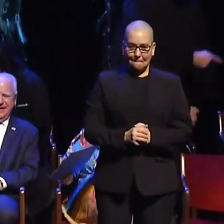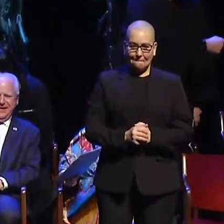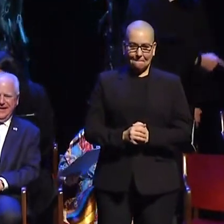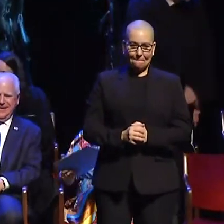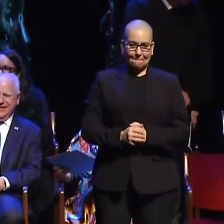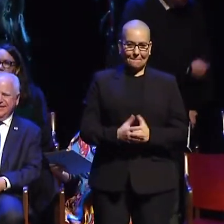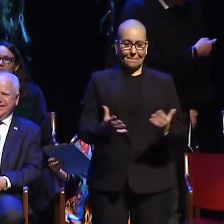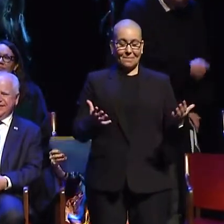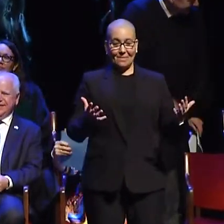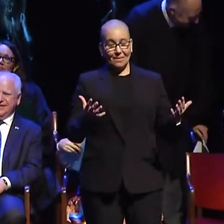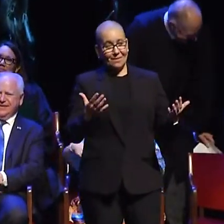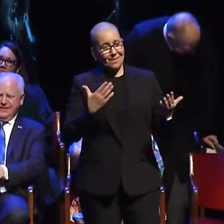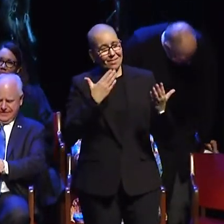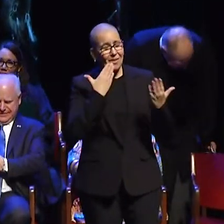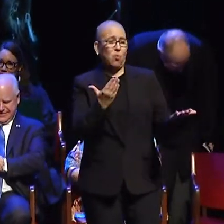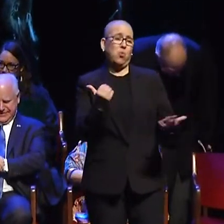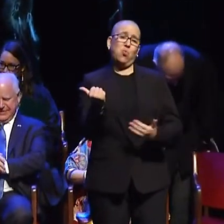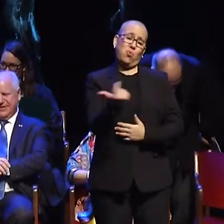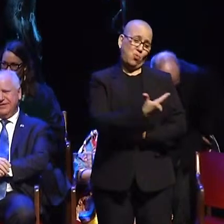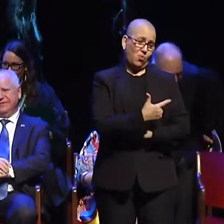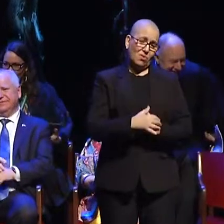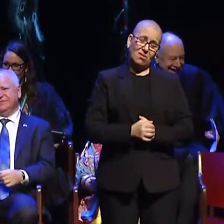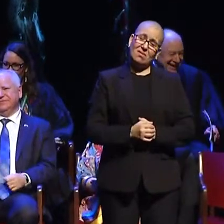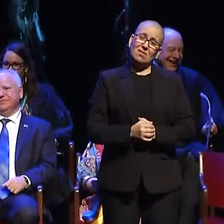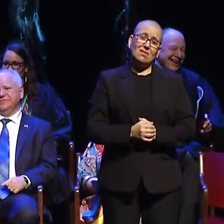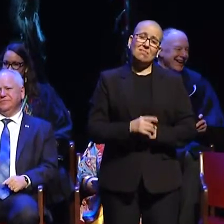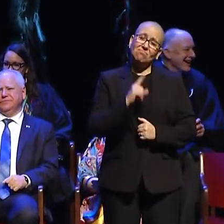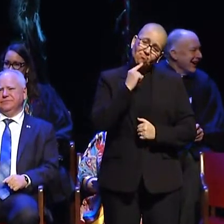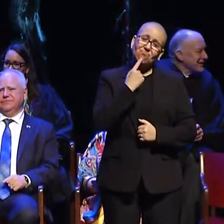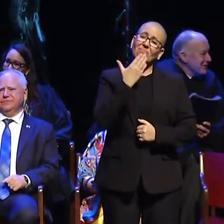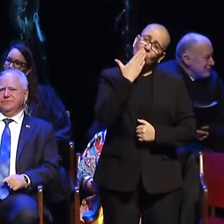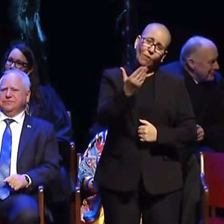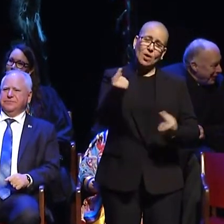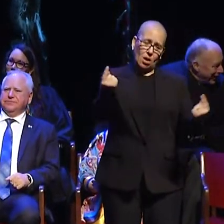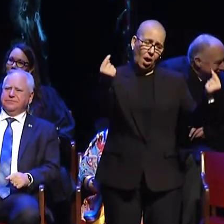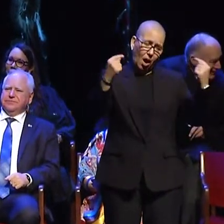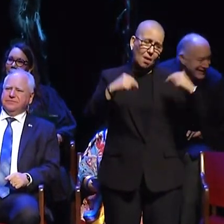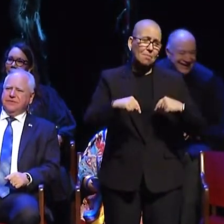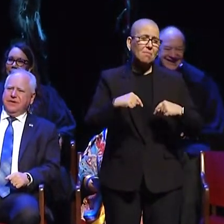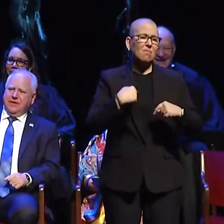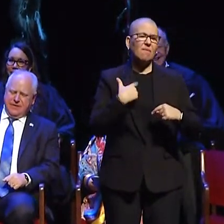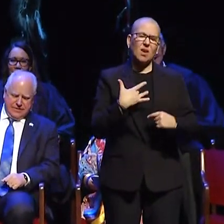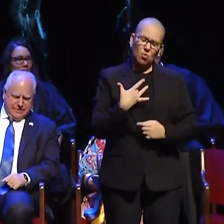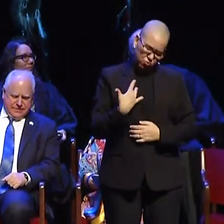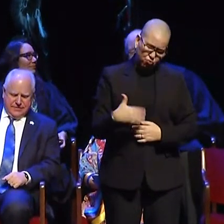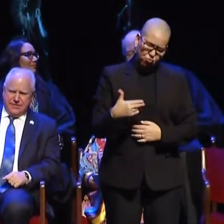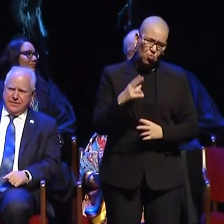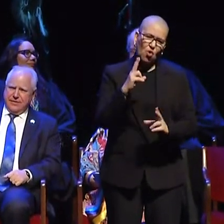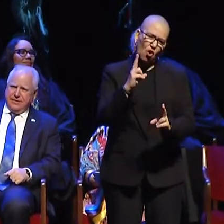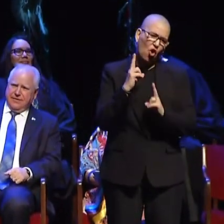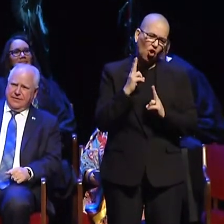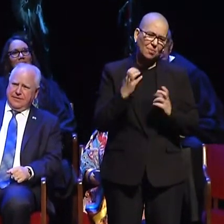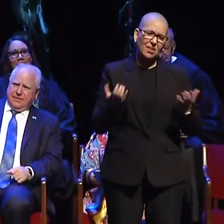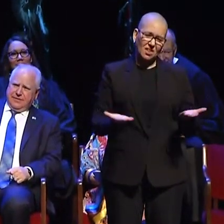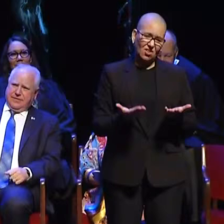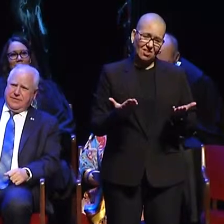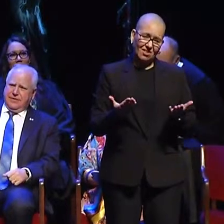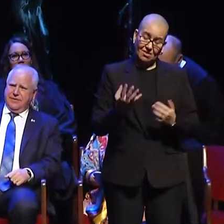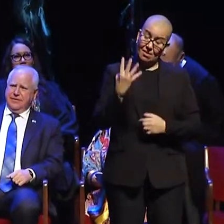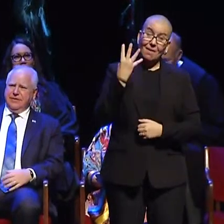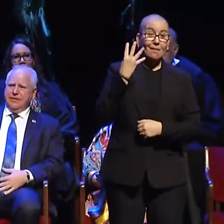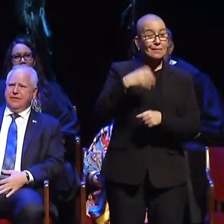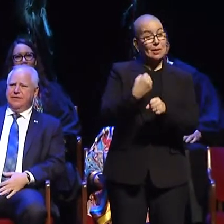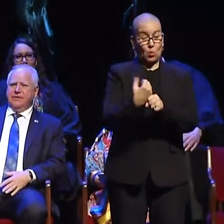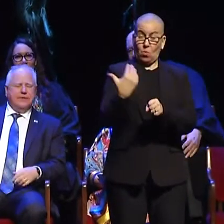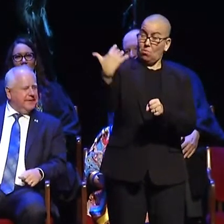Thank you all. Thank you for being here. It's a privilege to be with you here today. 4 years ago, we, the same